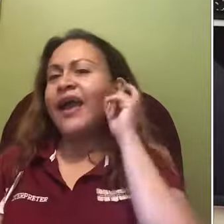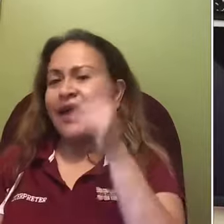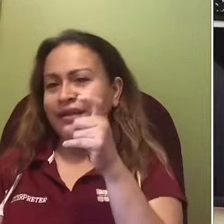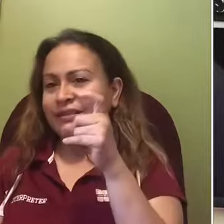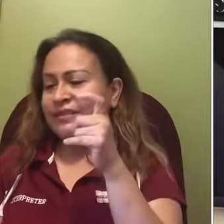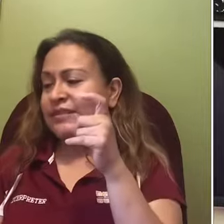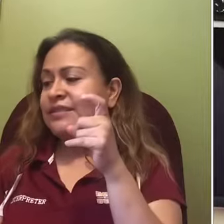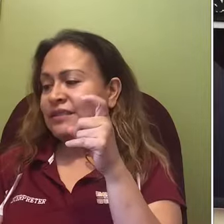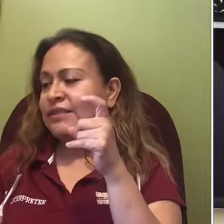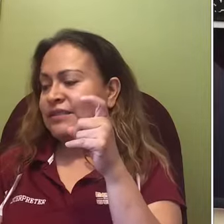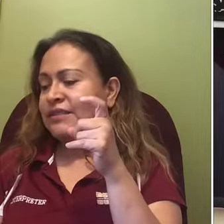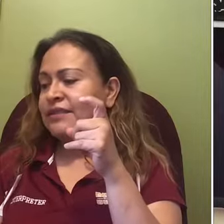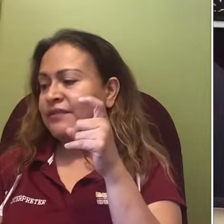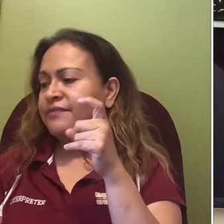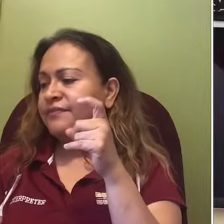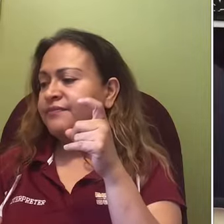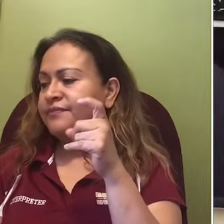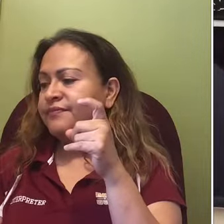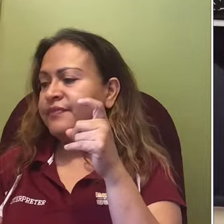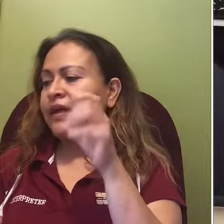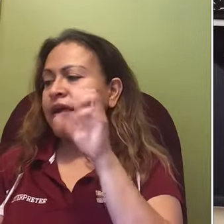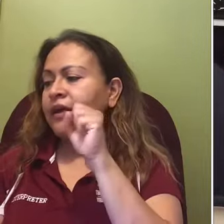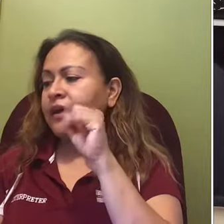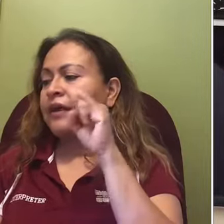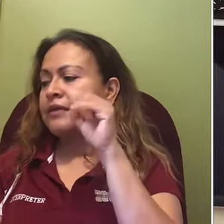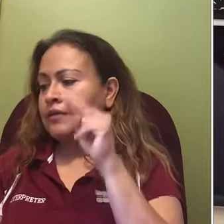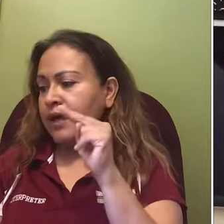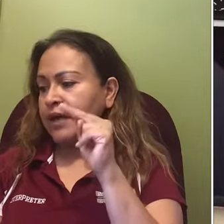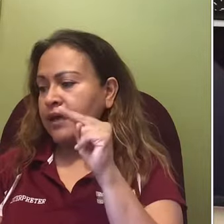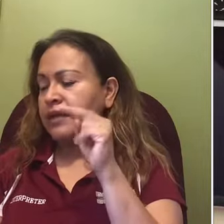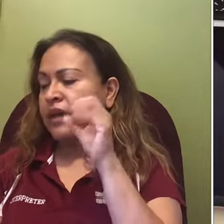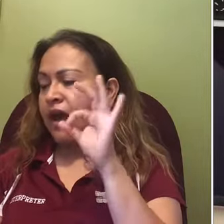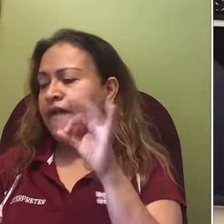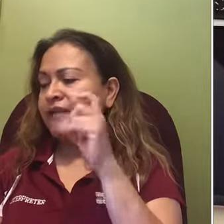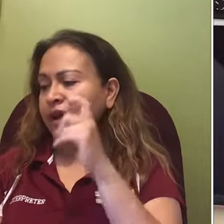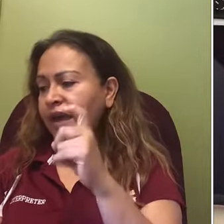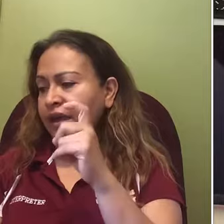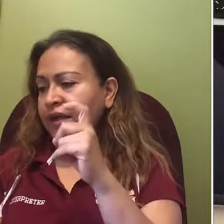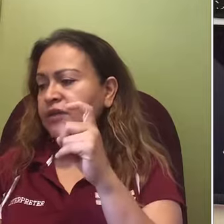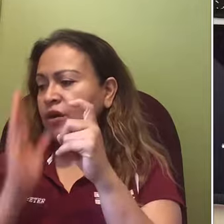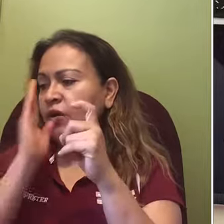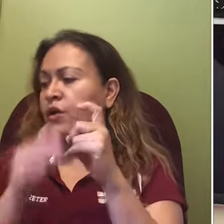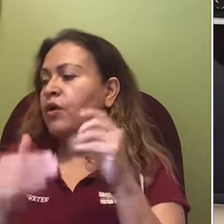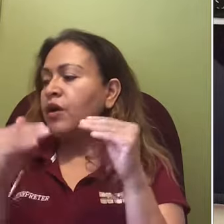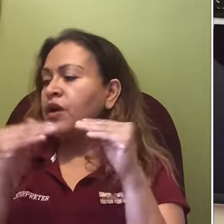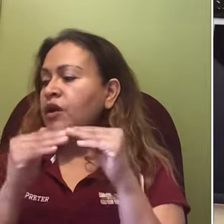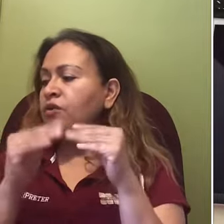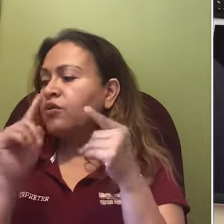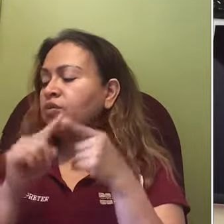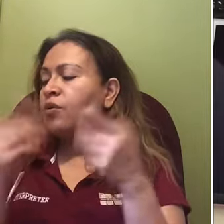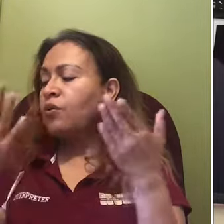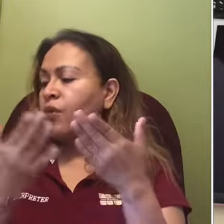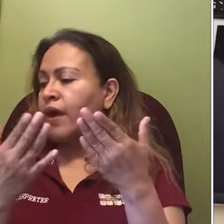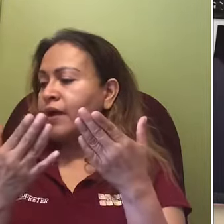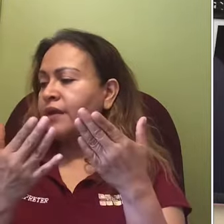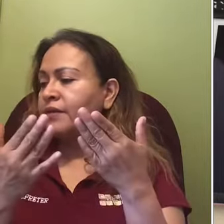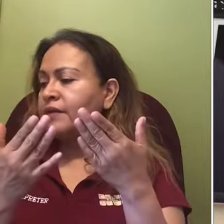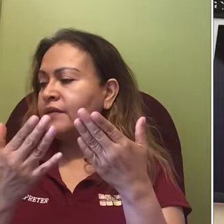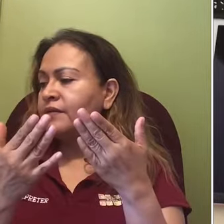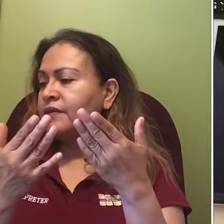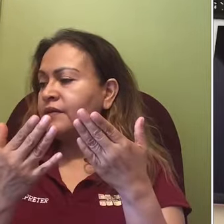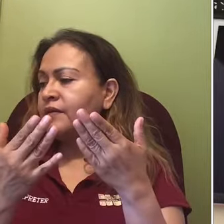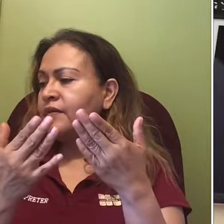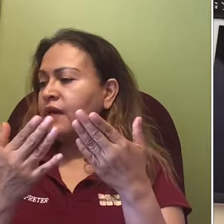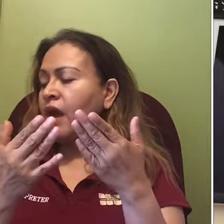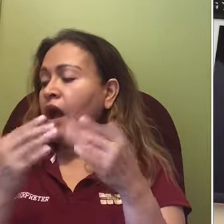for that angle x. So we have sine of x is going to be equal to what? Well, sine is opposite